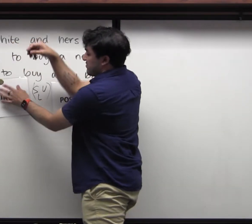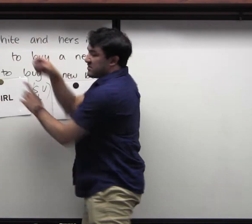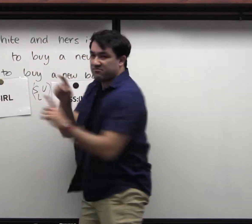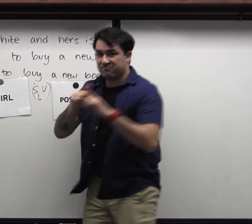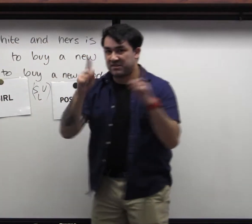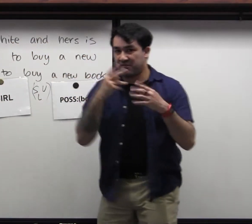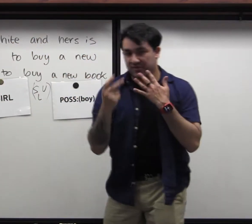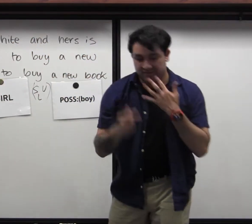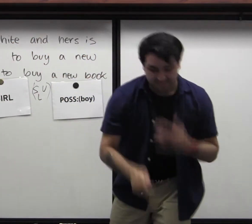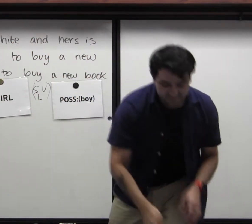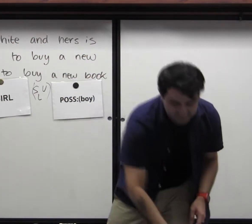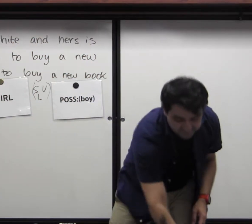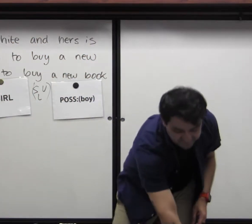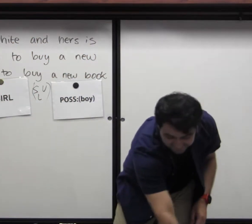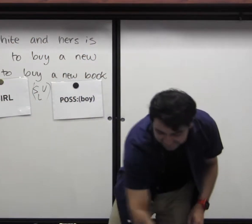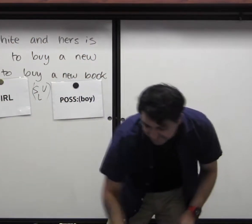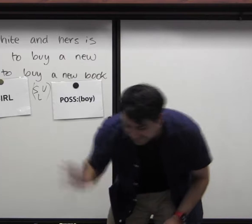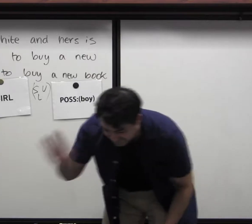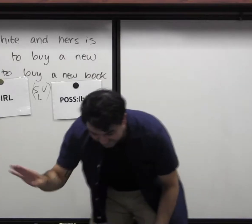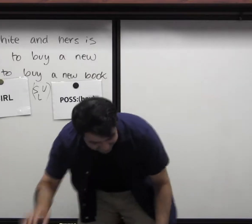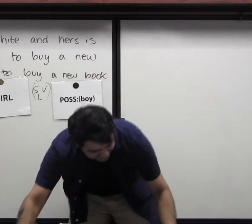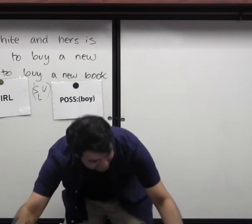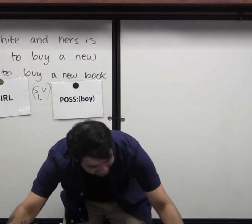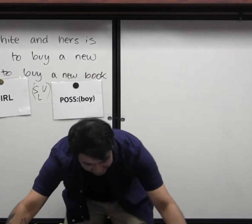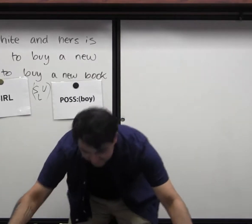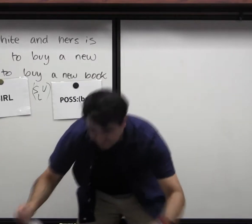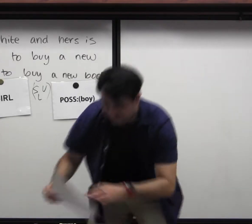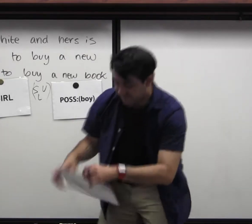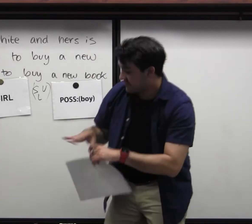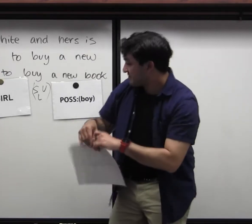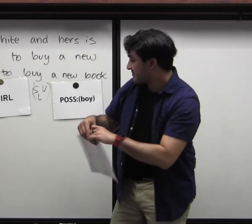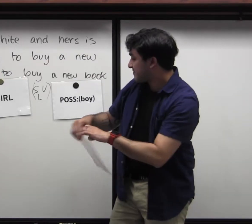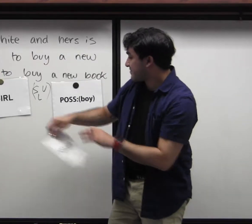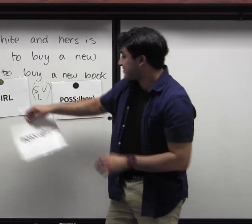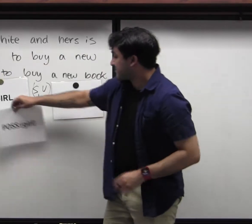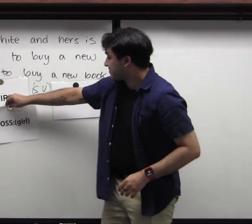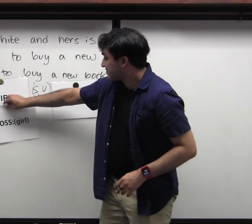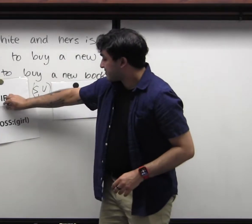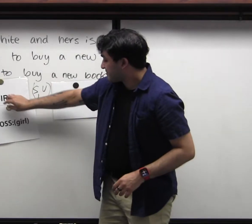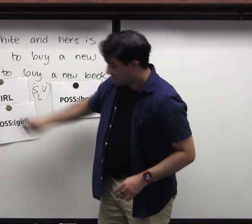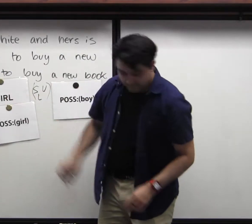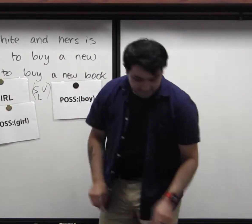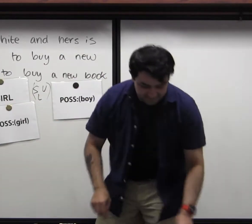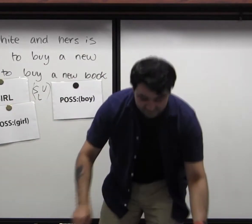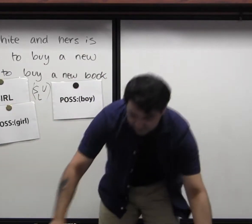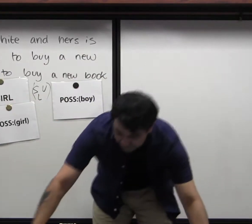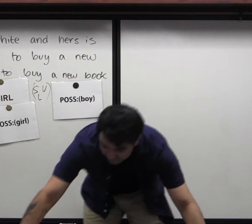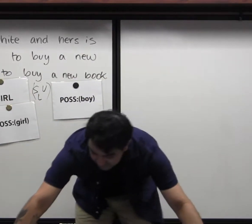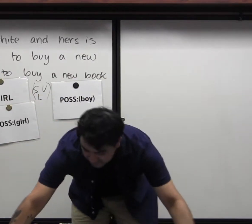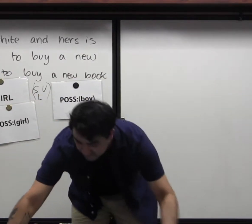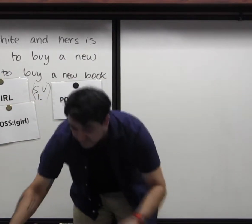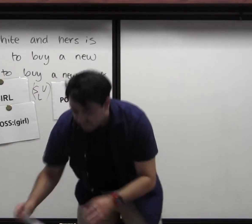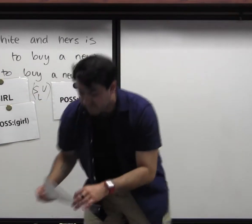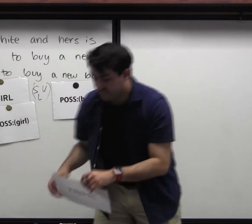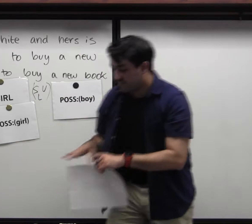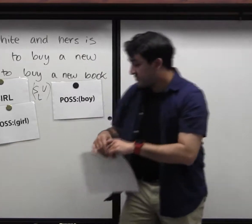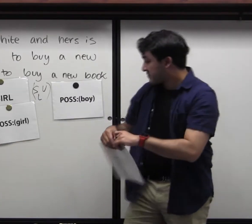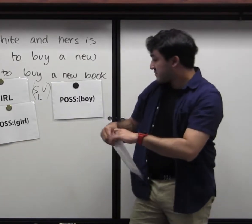Okay, I'm going to switch some of the magnets so they're different colors so we can see what belongs to the girl and what belongs to the boy. So the girls will